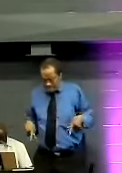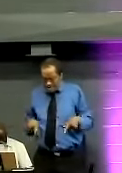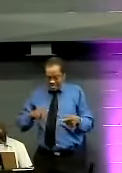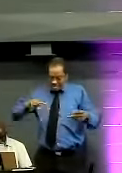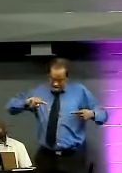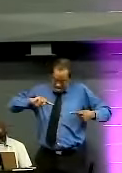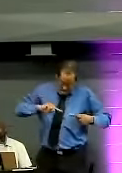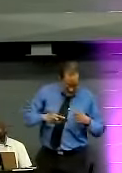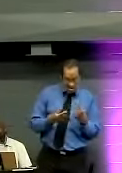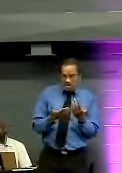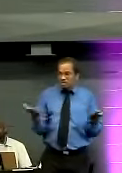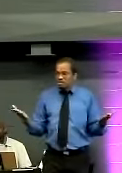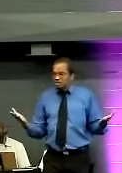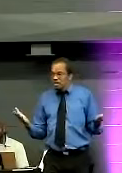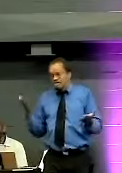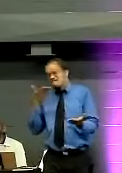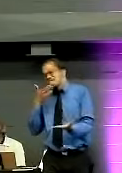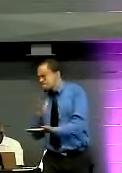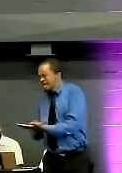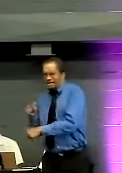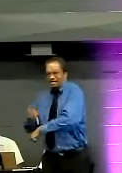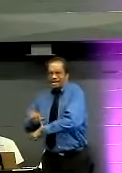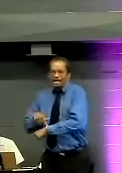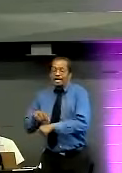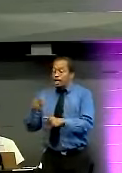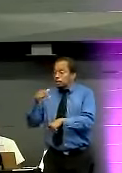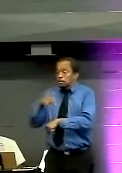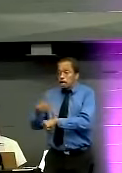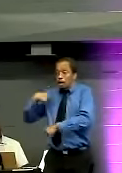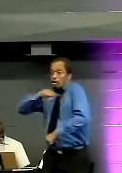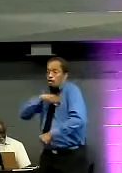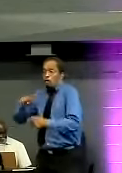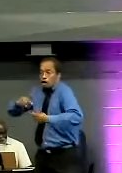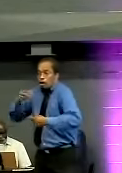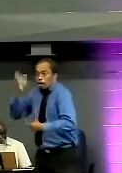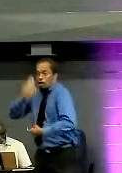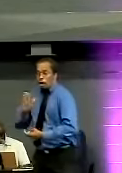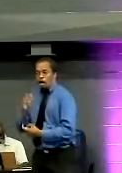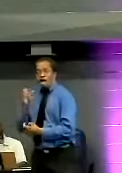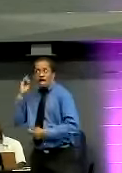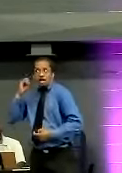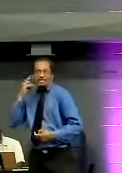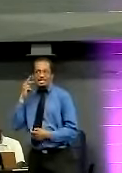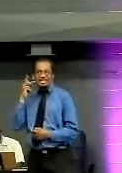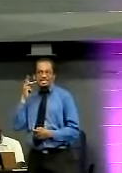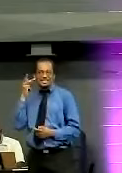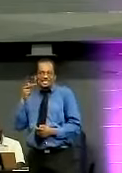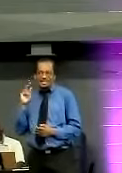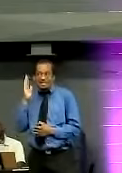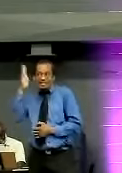moments. In fact, the times we hurt God, if God really didn't see future beyond our fault, we would have been